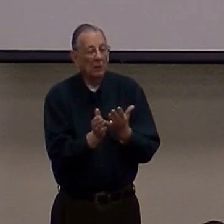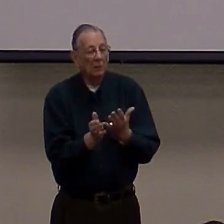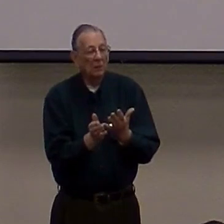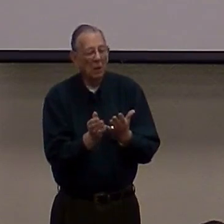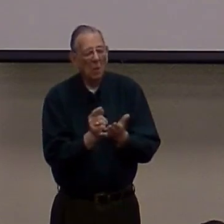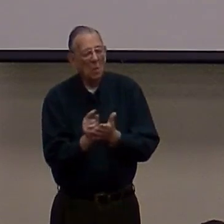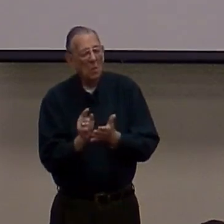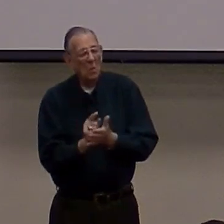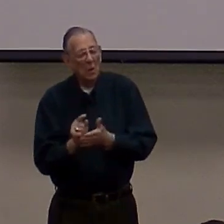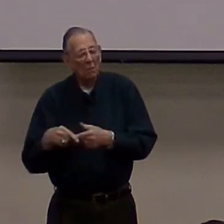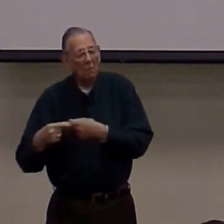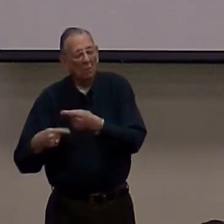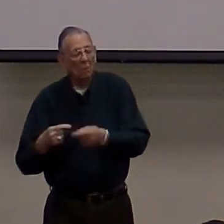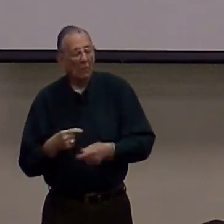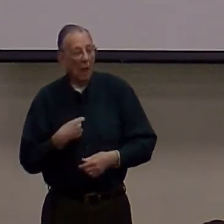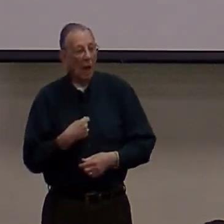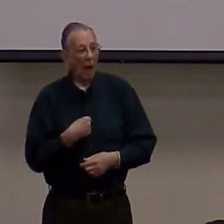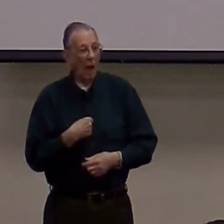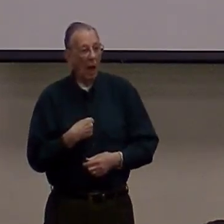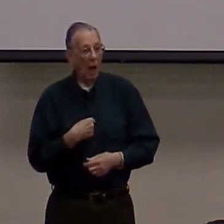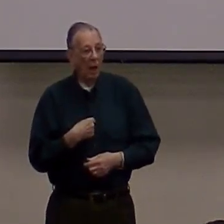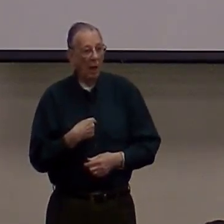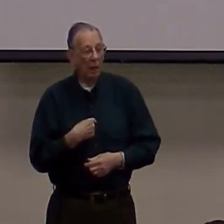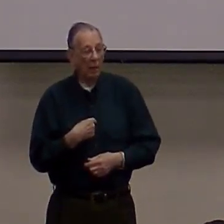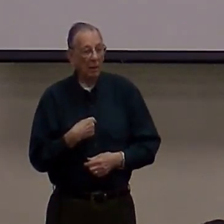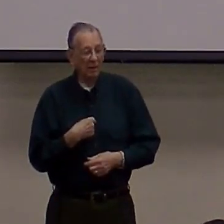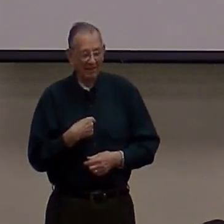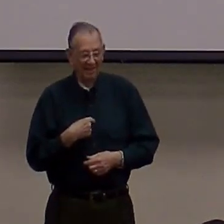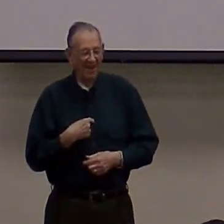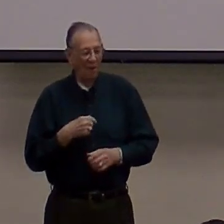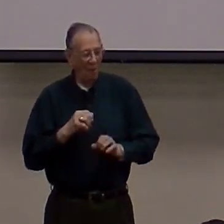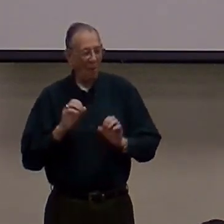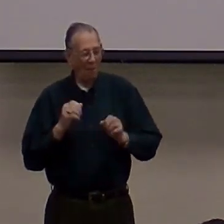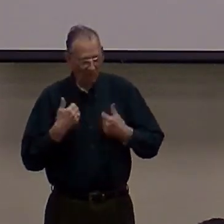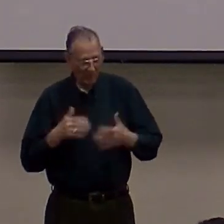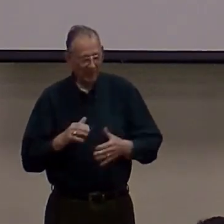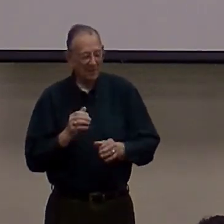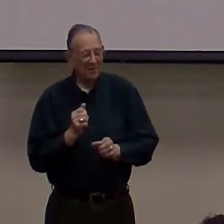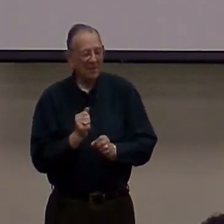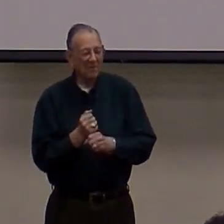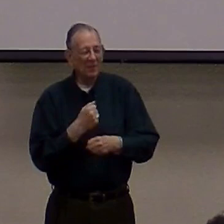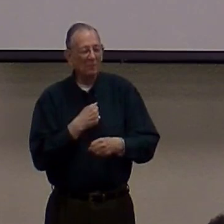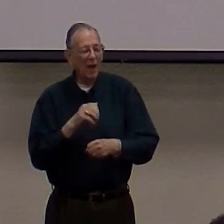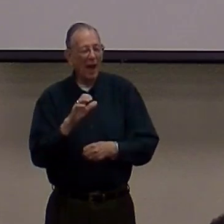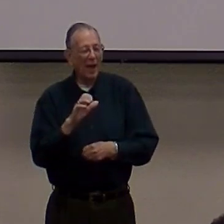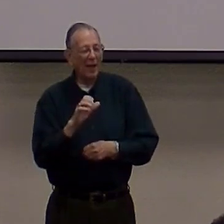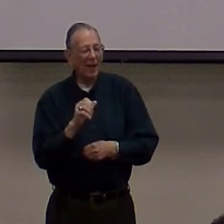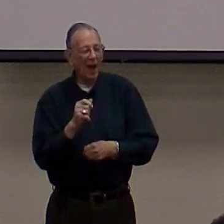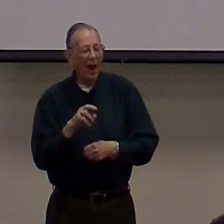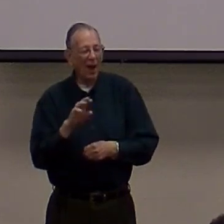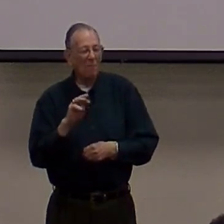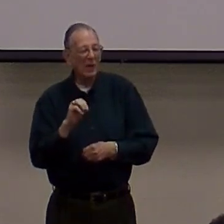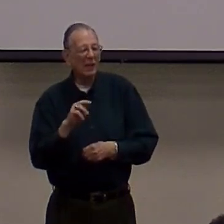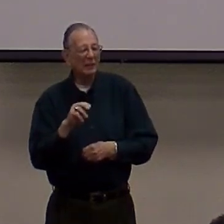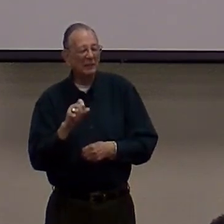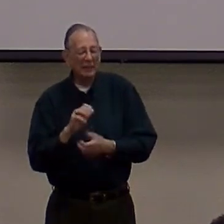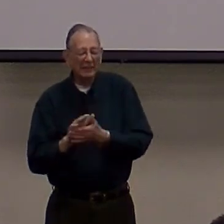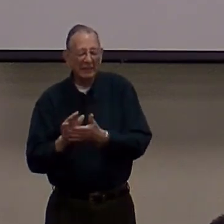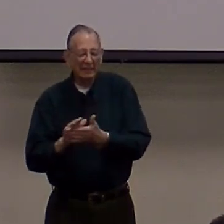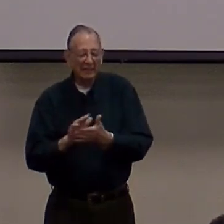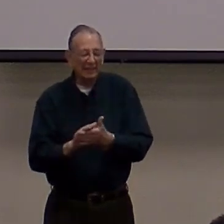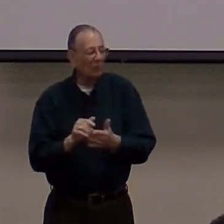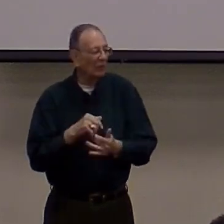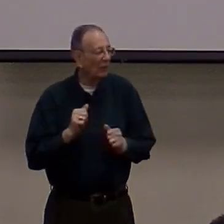a week or so, and Charles, the Mustang who's had his overhaul, will try to clean up the mess that the rest of them have